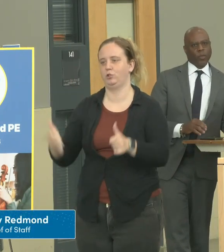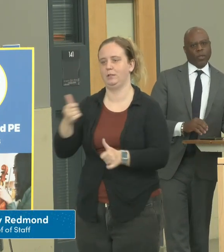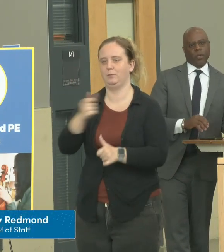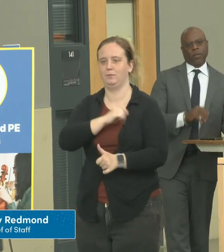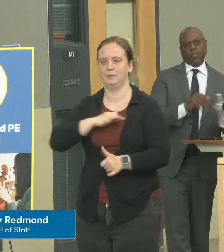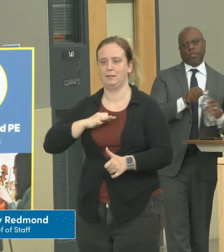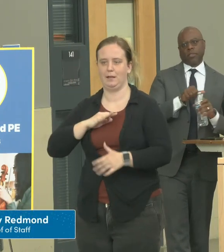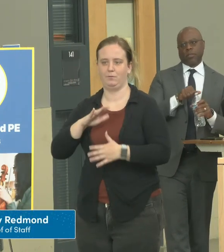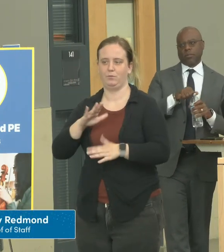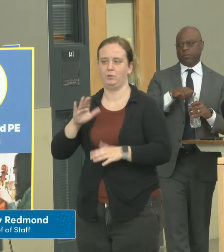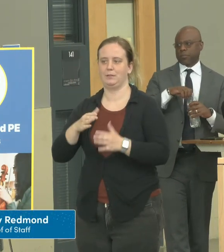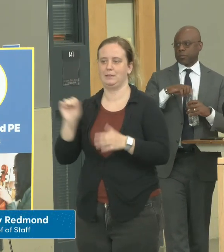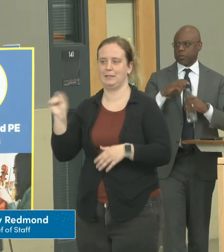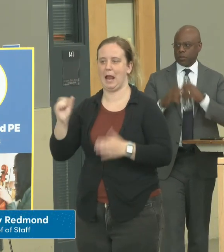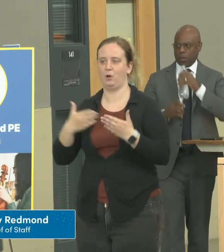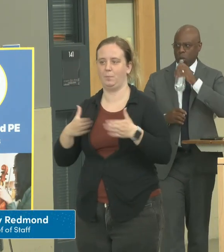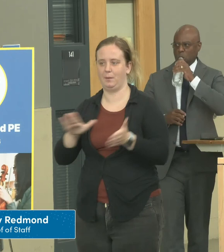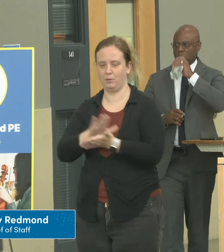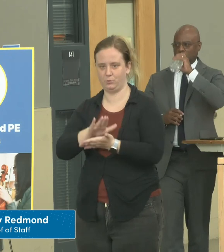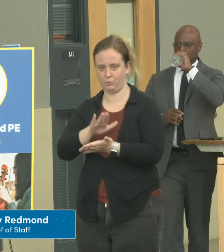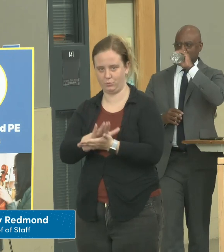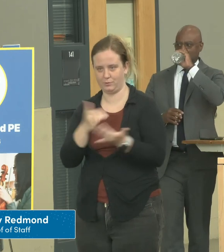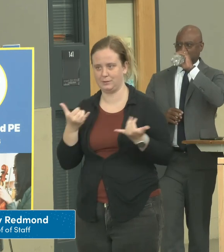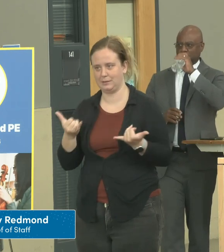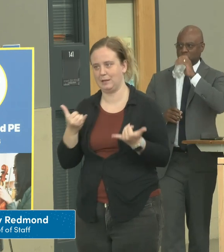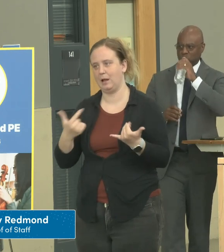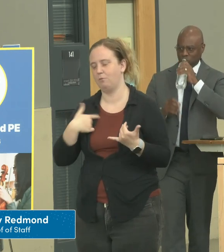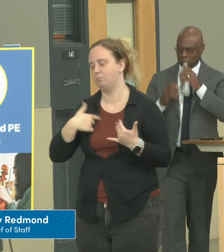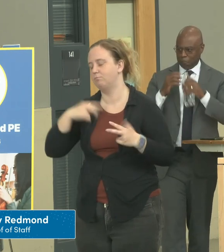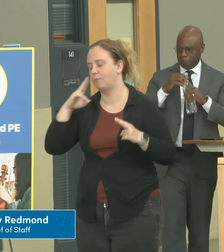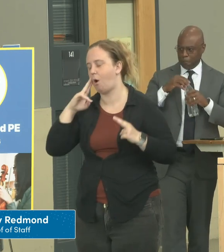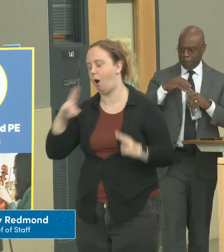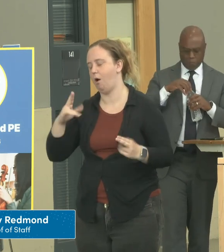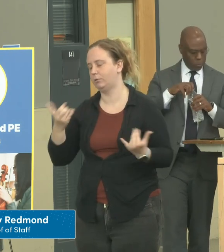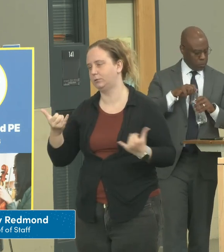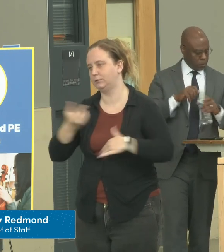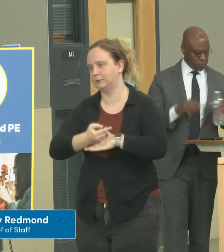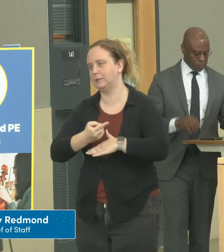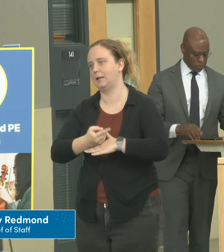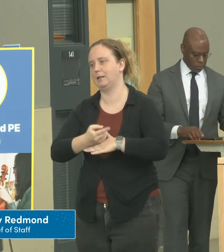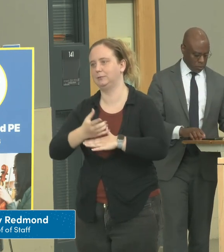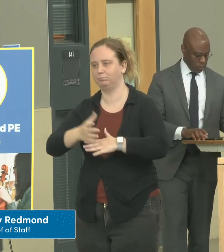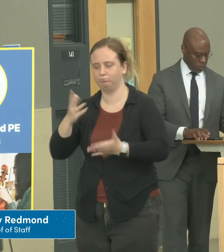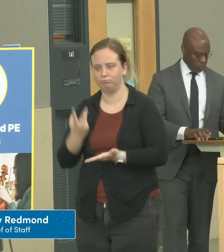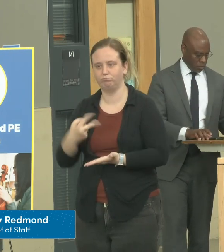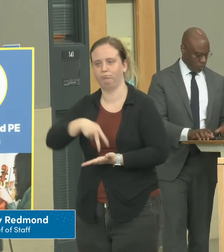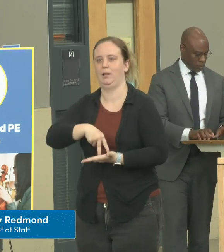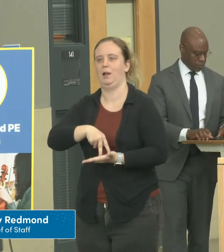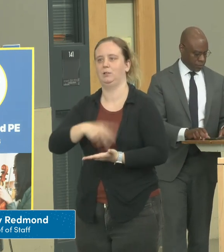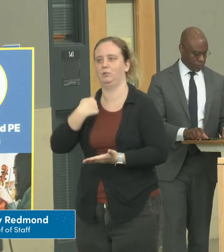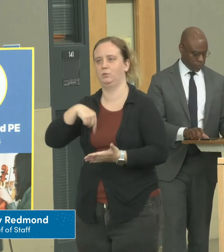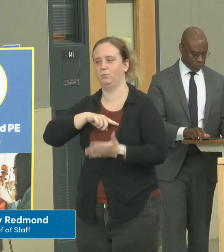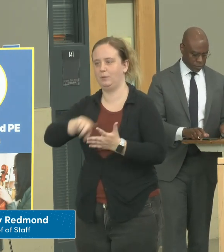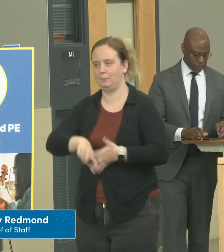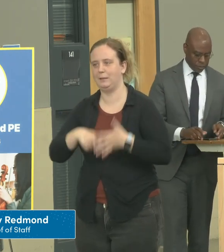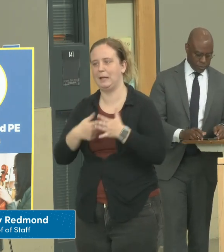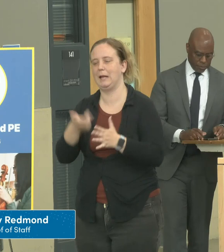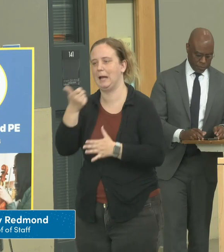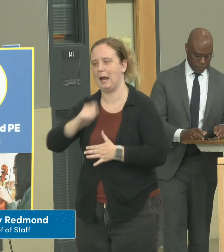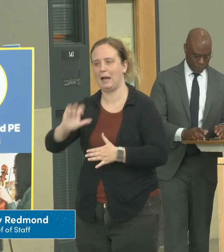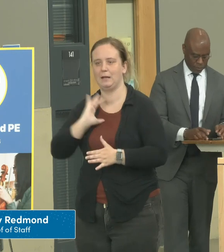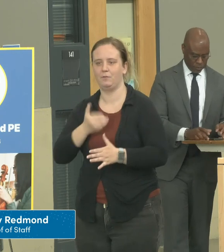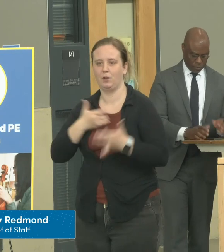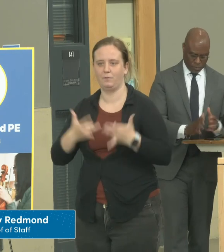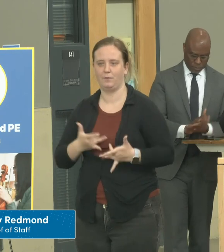honor to stand in this space. And as we begin any of our events, I would like to offer a land